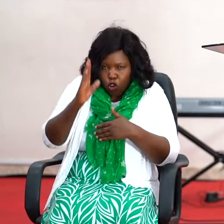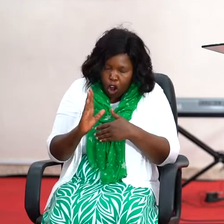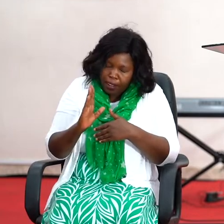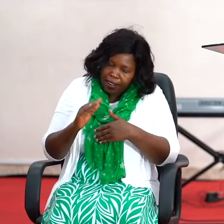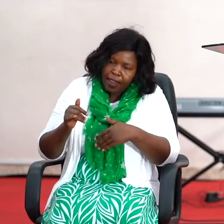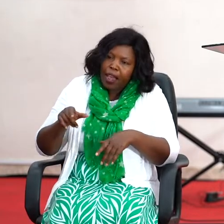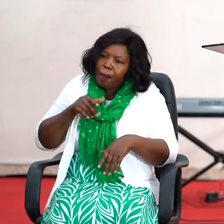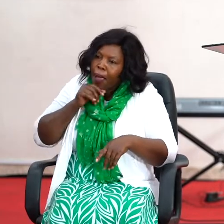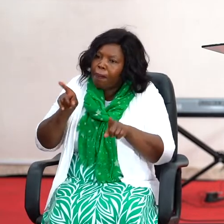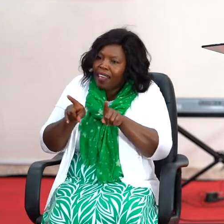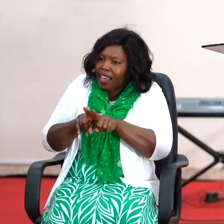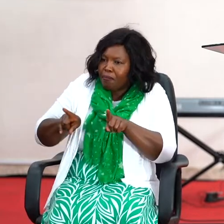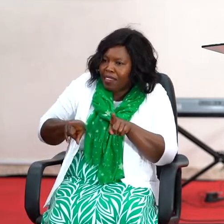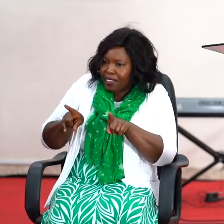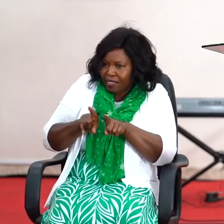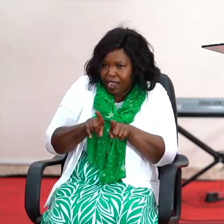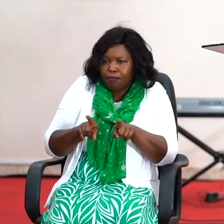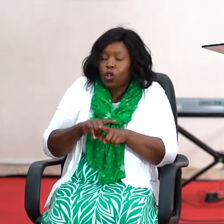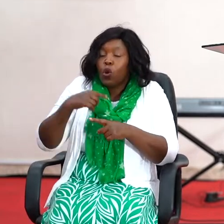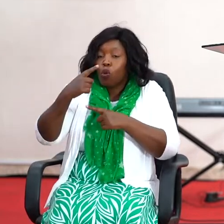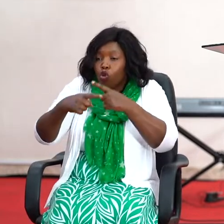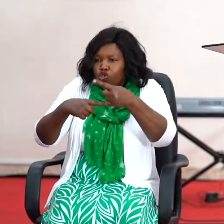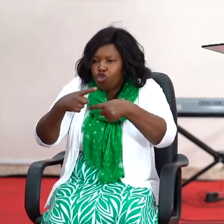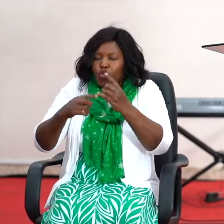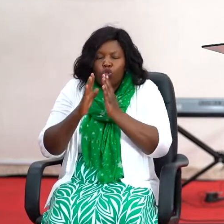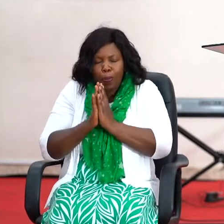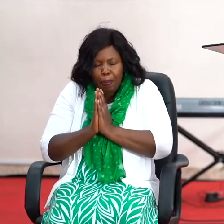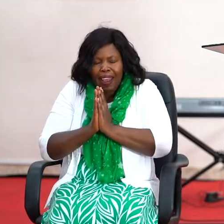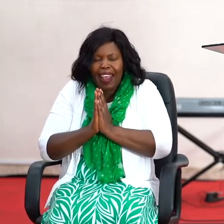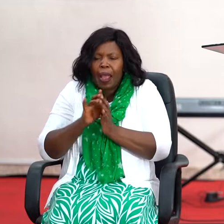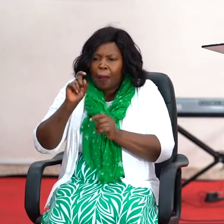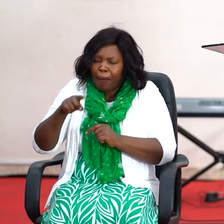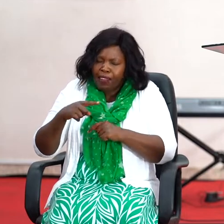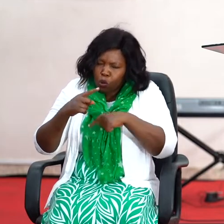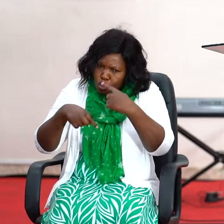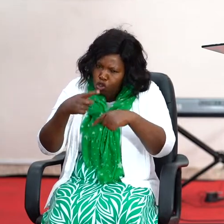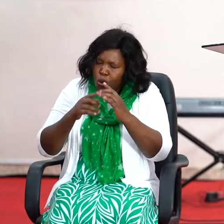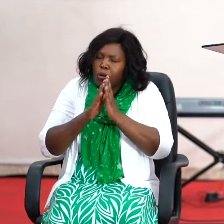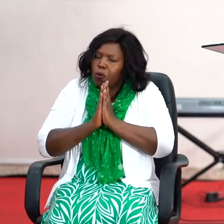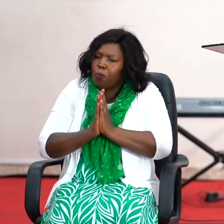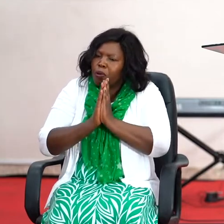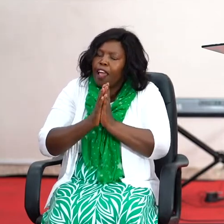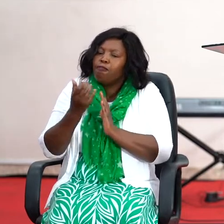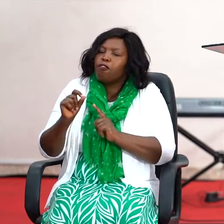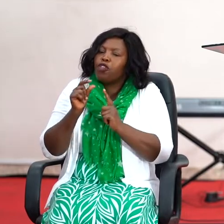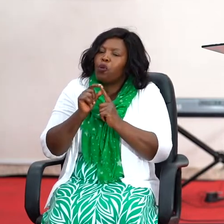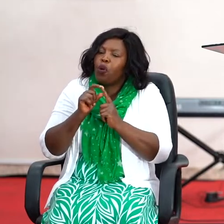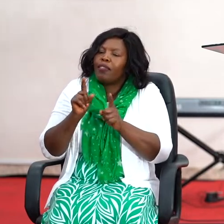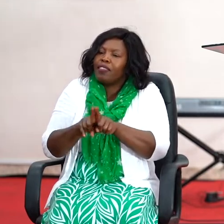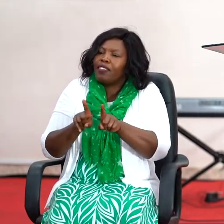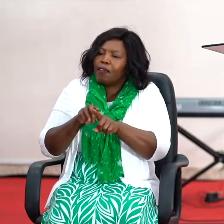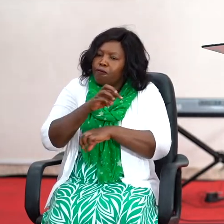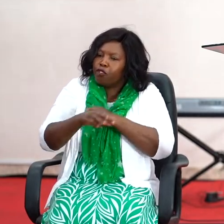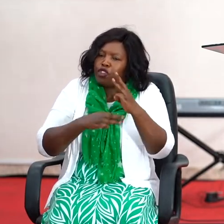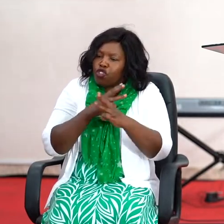my brother and my sister, we need to continue to pray. We need to continue to intercede for the world and for the church, for